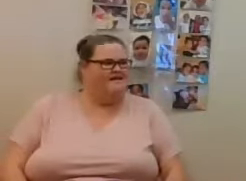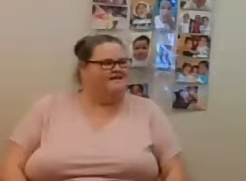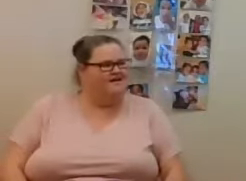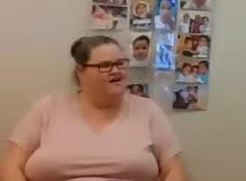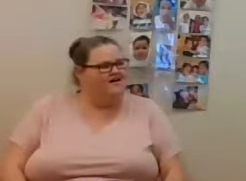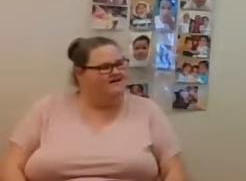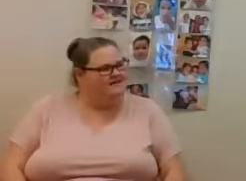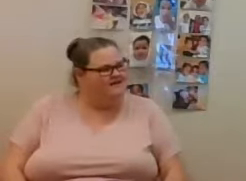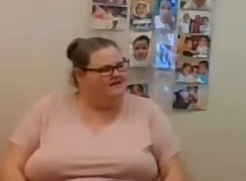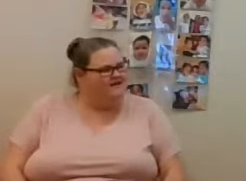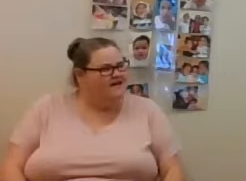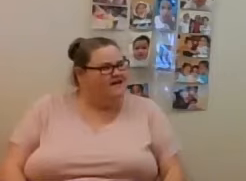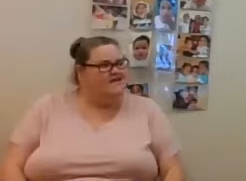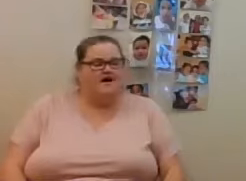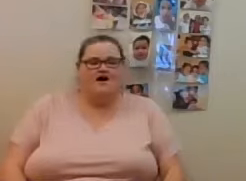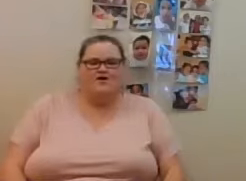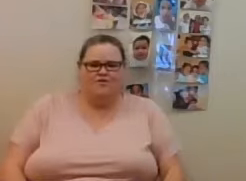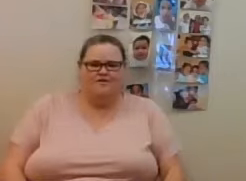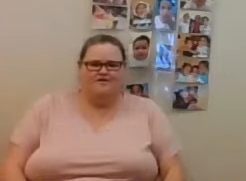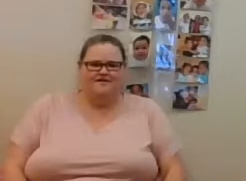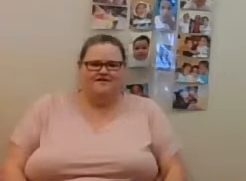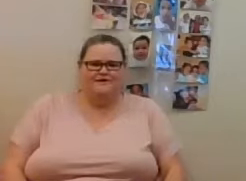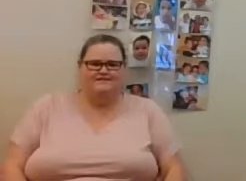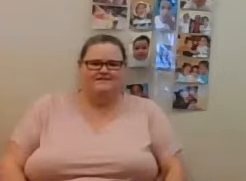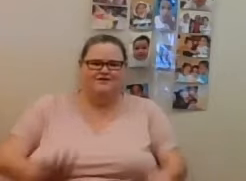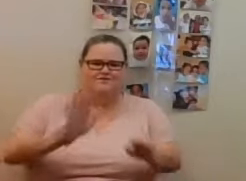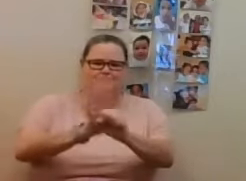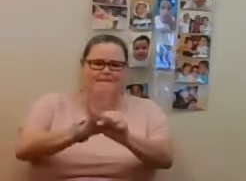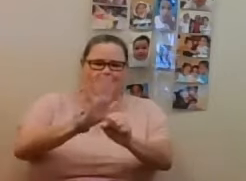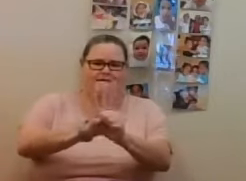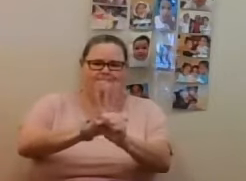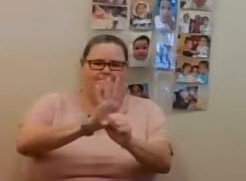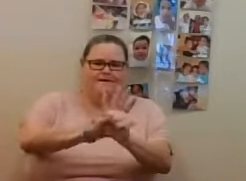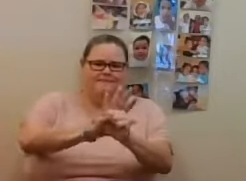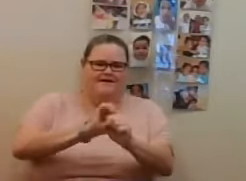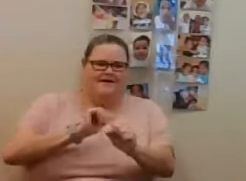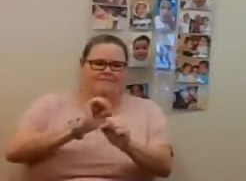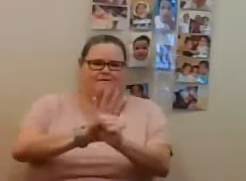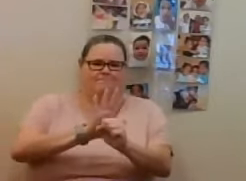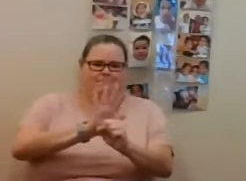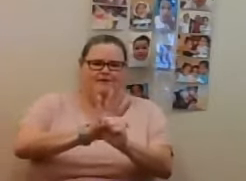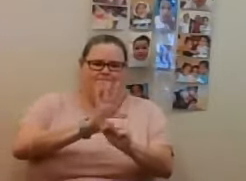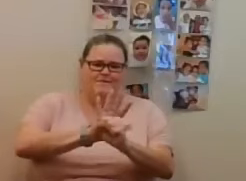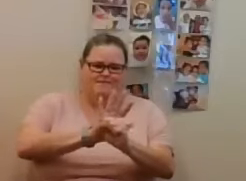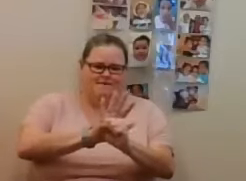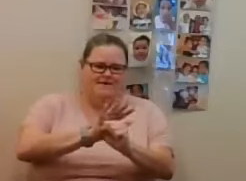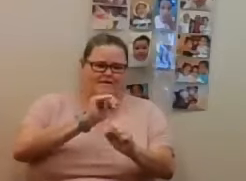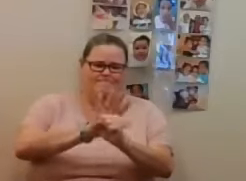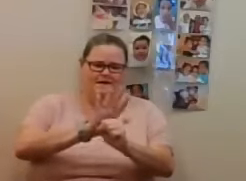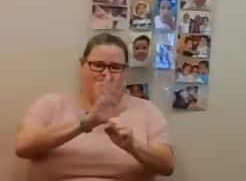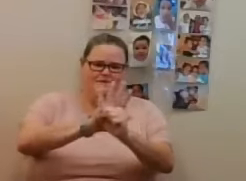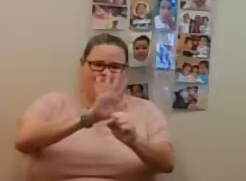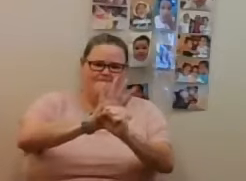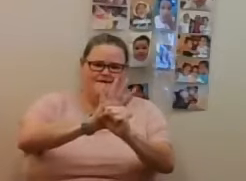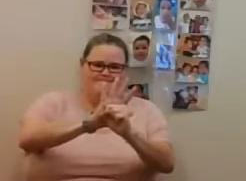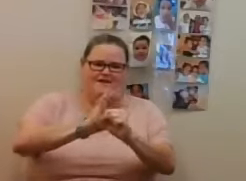day long. The horn on the bus goes beep, beep, beep, beep, beep,